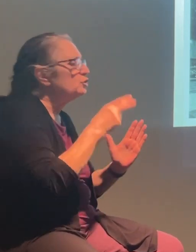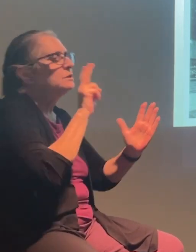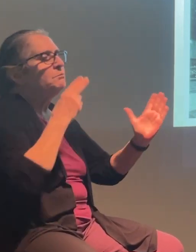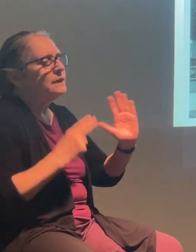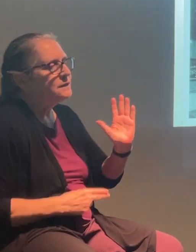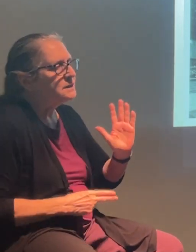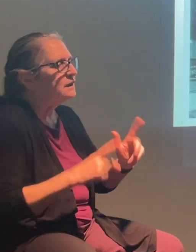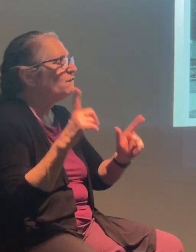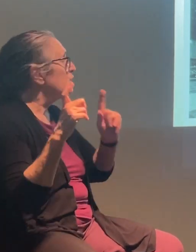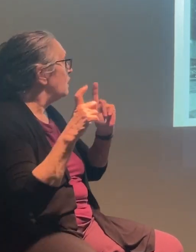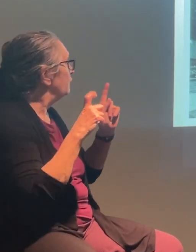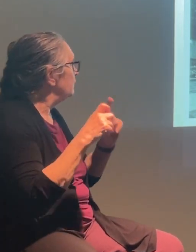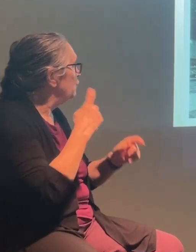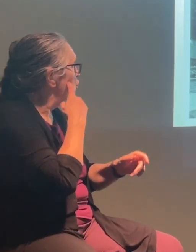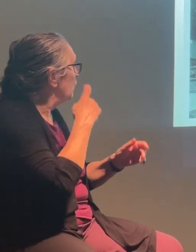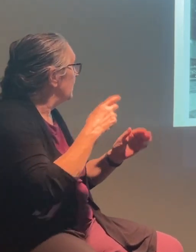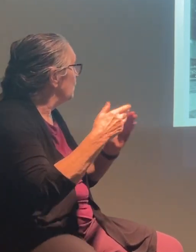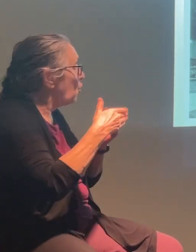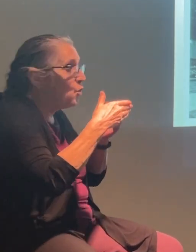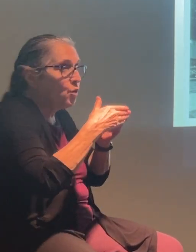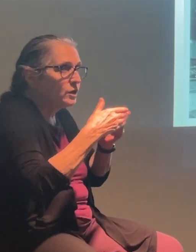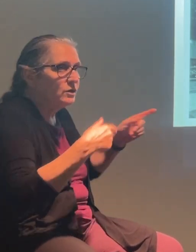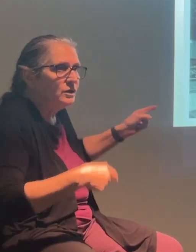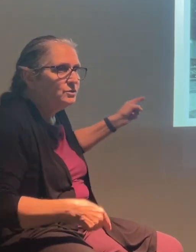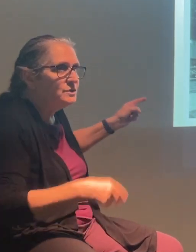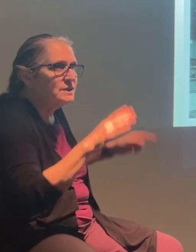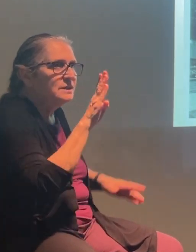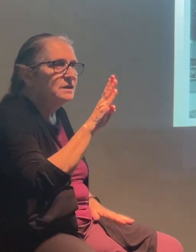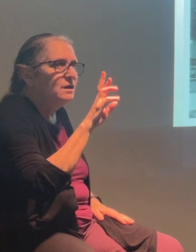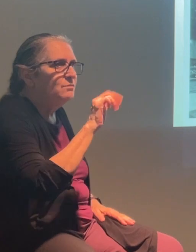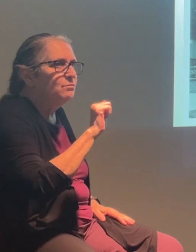closely, at the corner over there, you can see Brancusi.